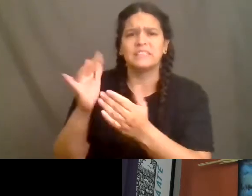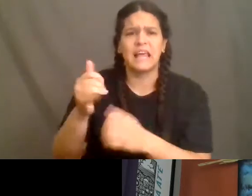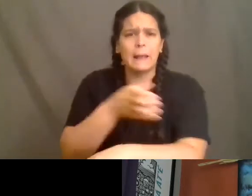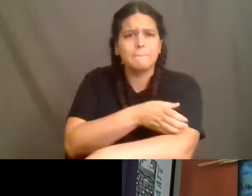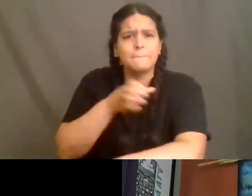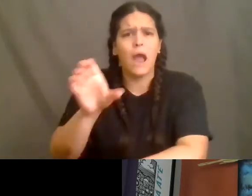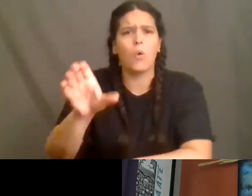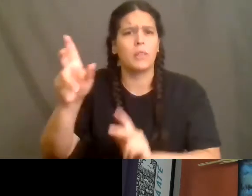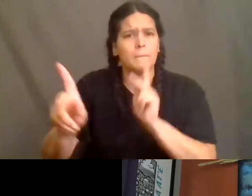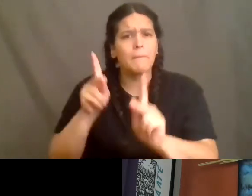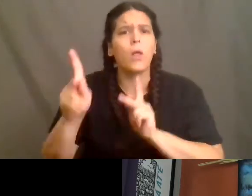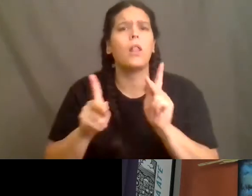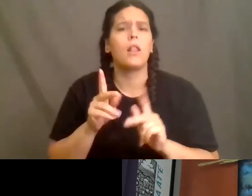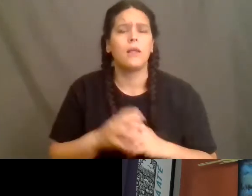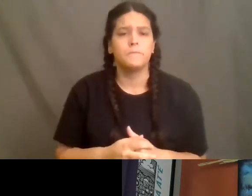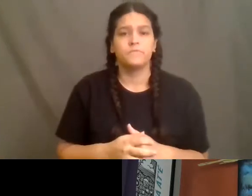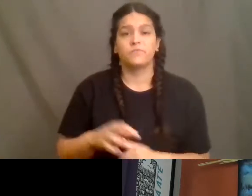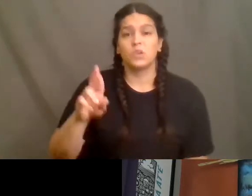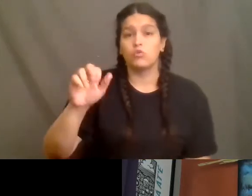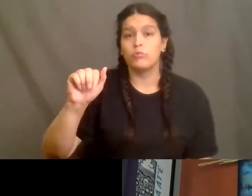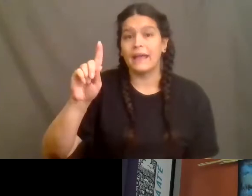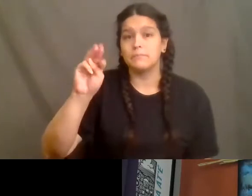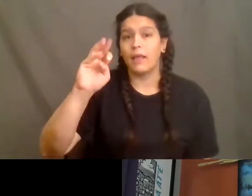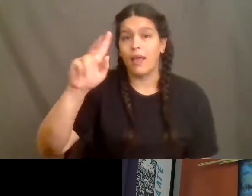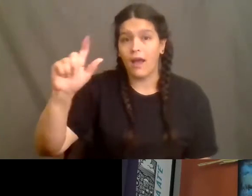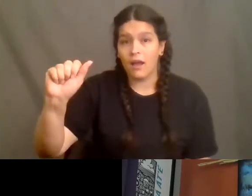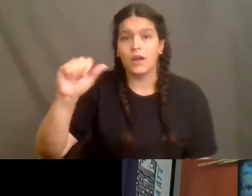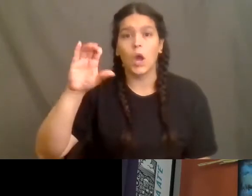people. Radmilla Cody is very